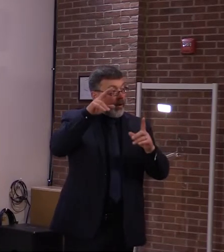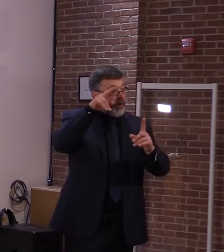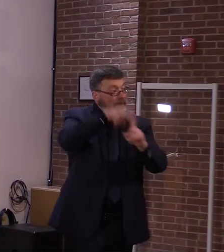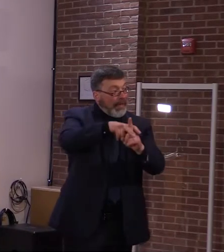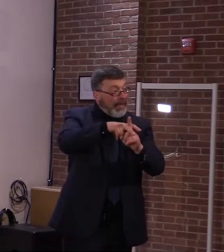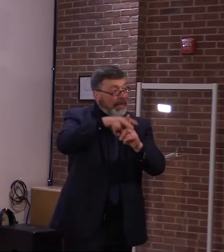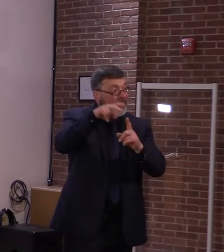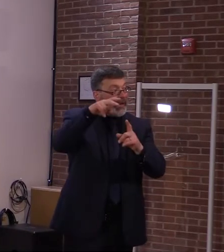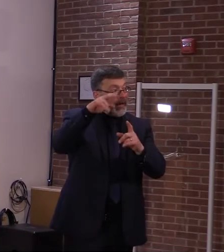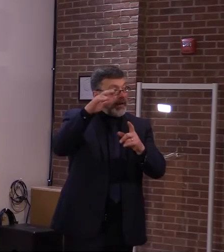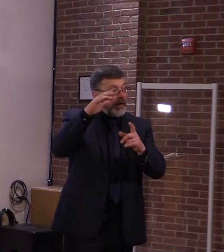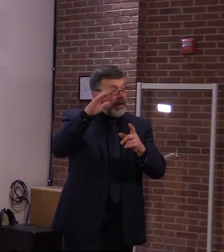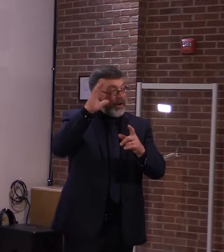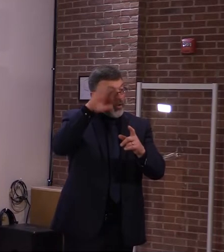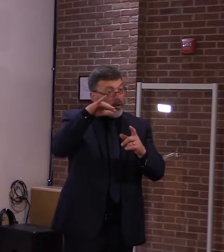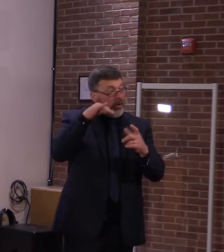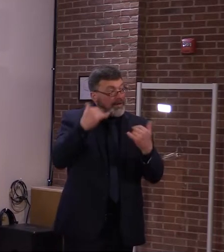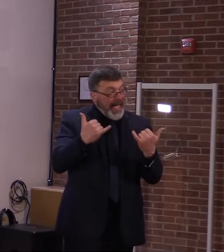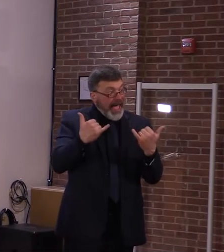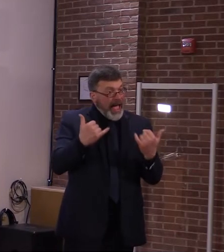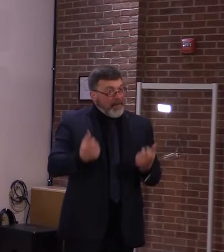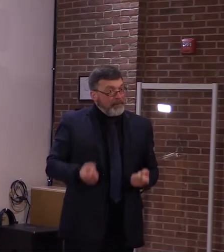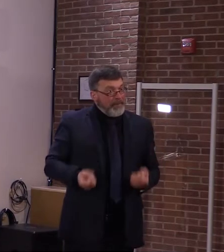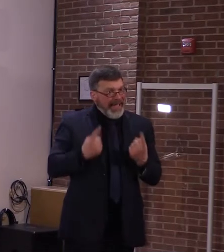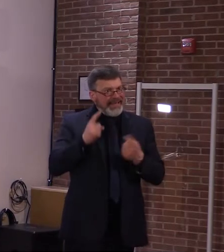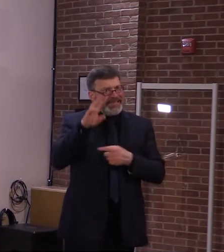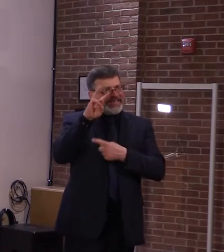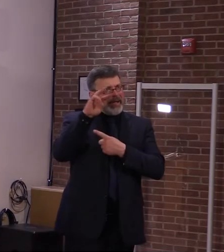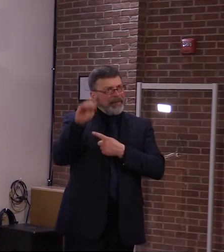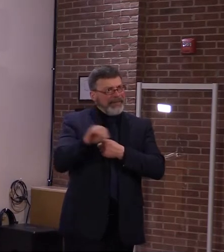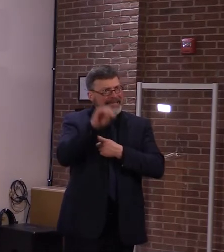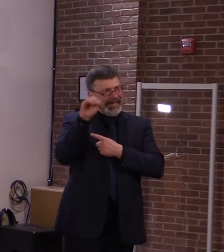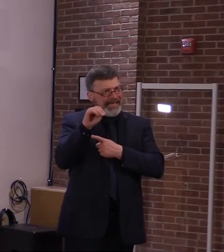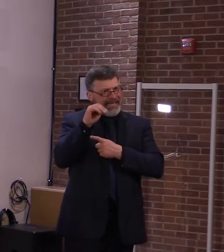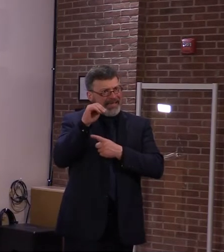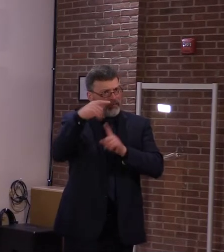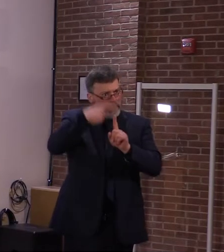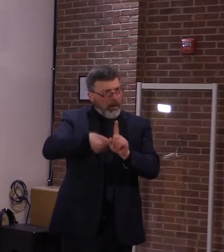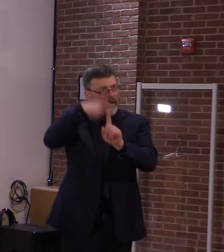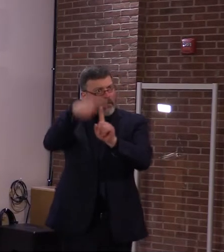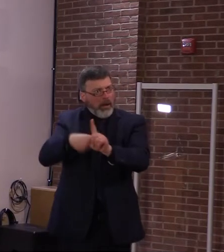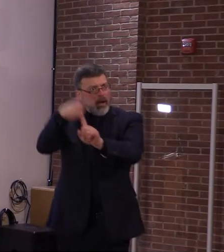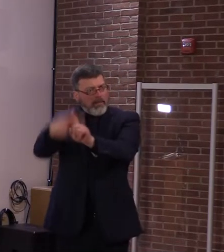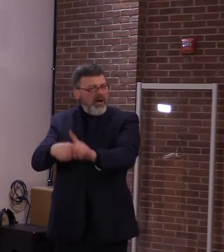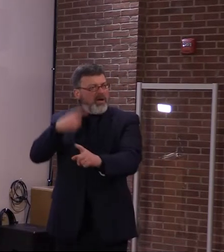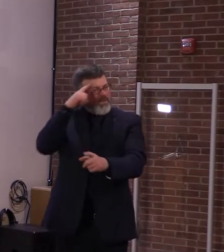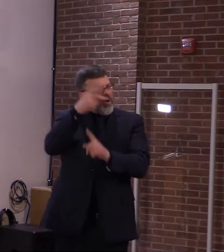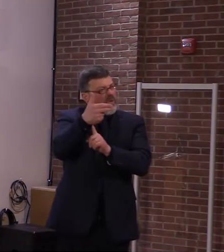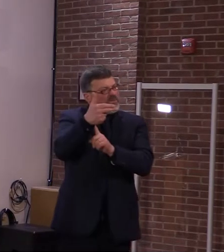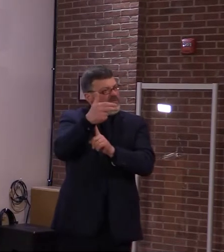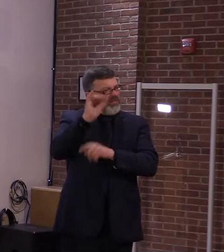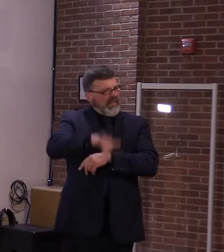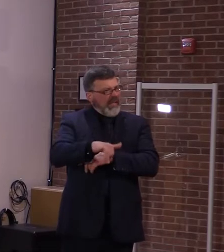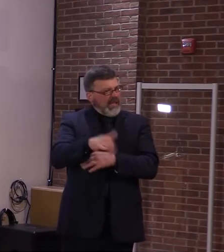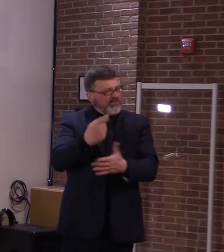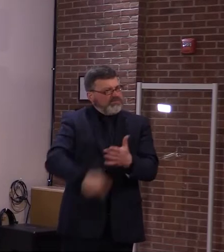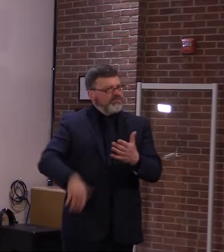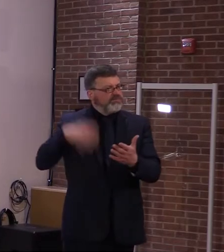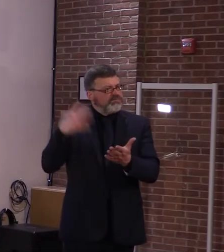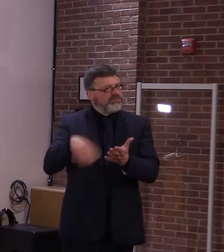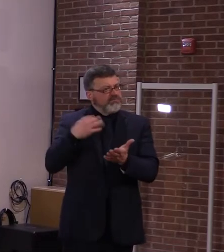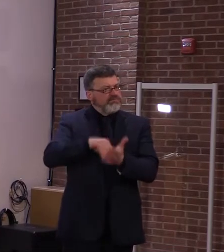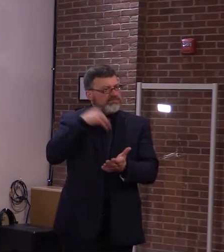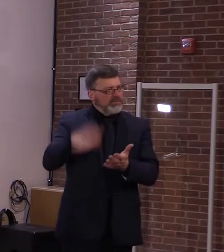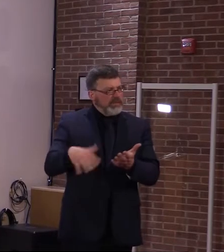So what can you tell us about that $46 million we got last year from FEMA, last week? Yeah, that's a great question. So